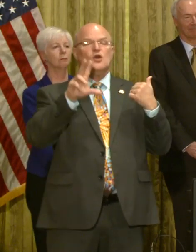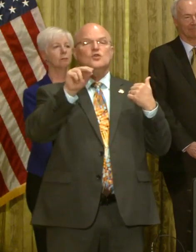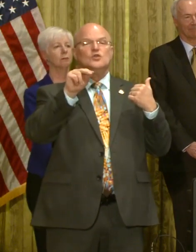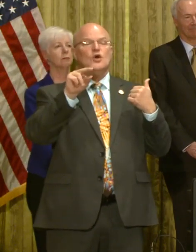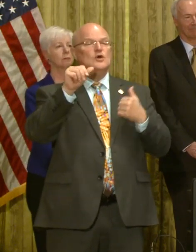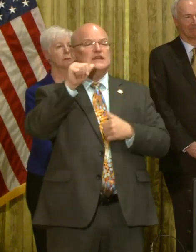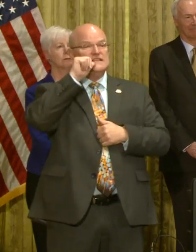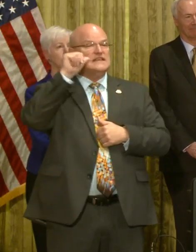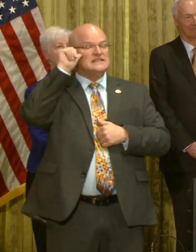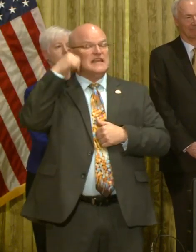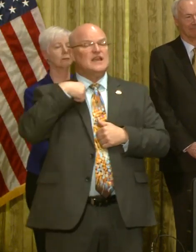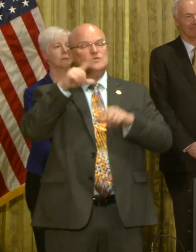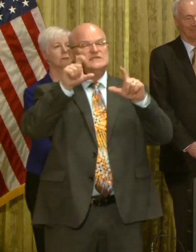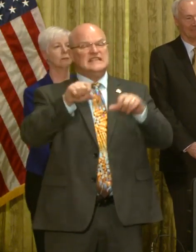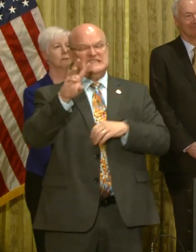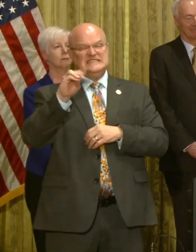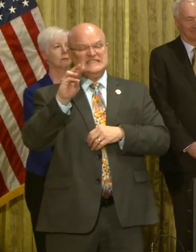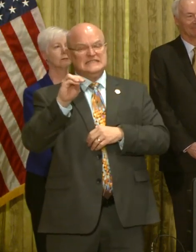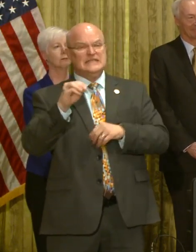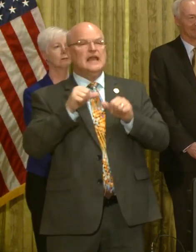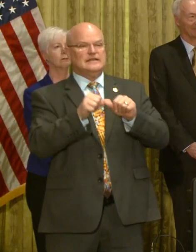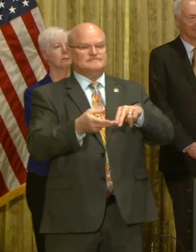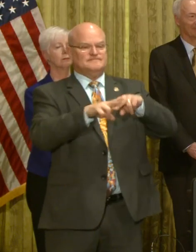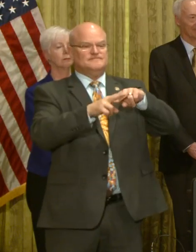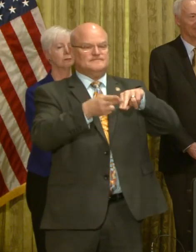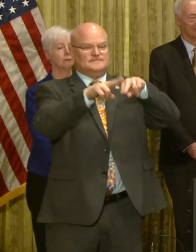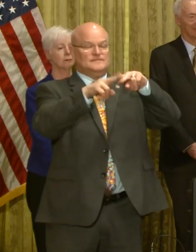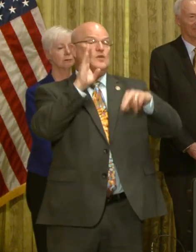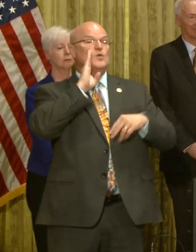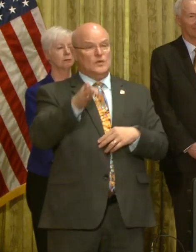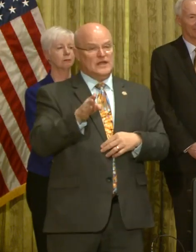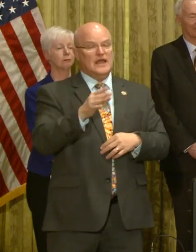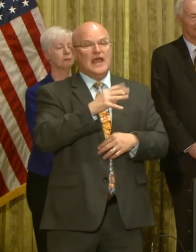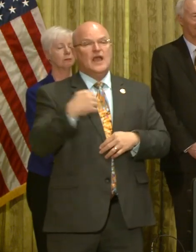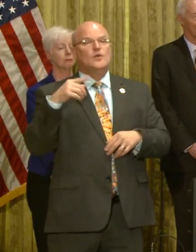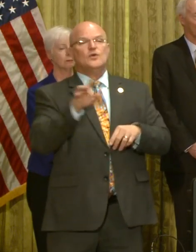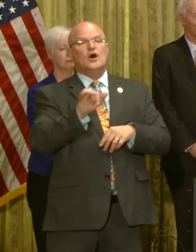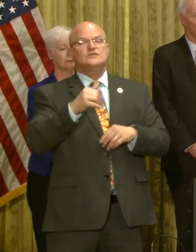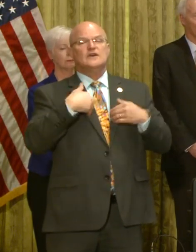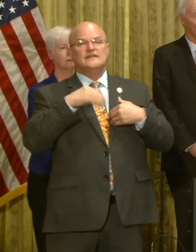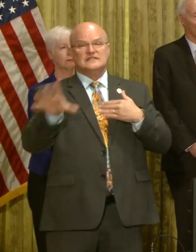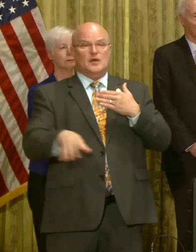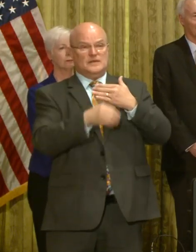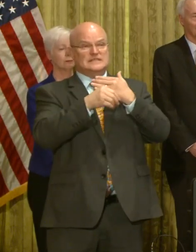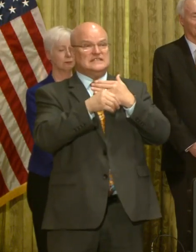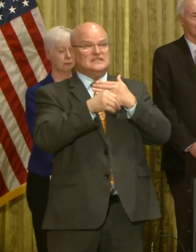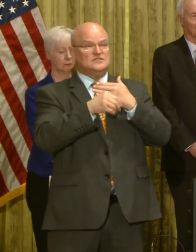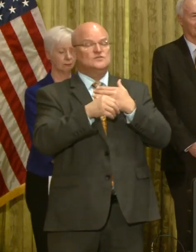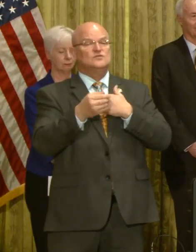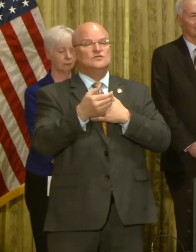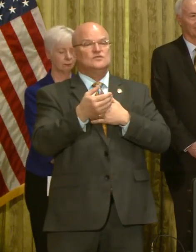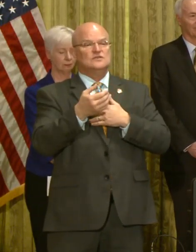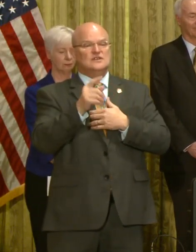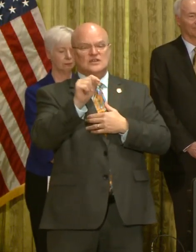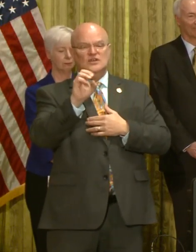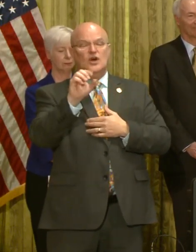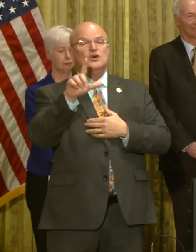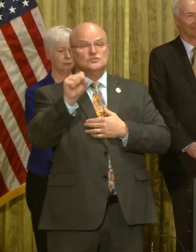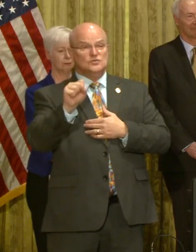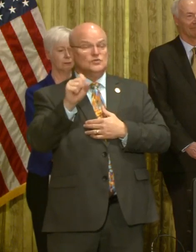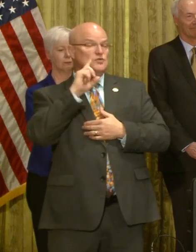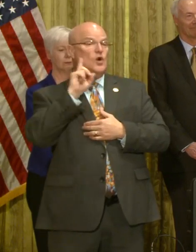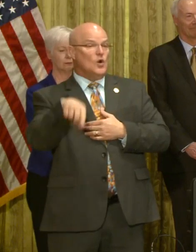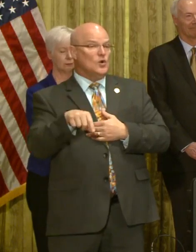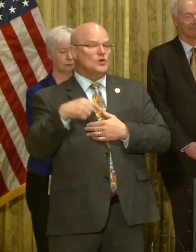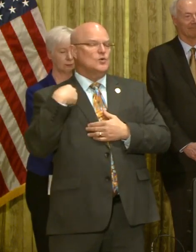we tested almost 60. We'll continue to increase that. And we also have some additional instruments on order. So